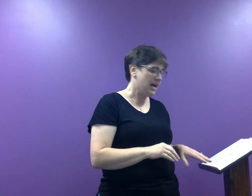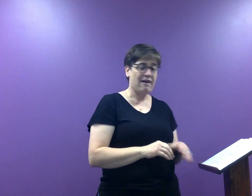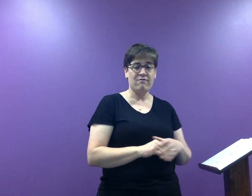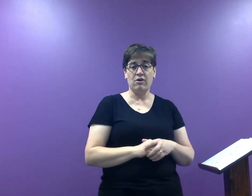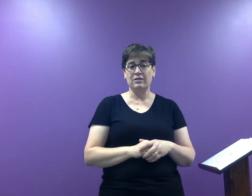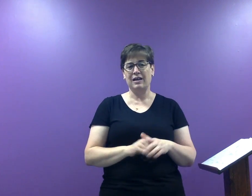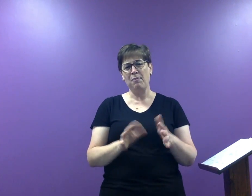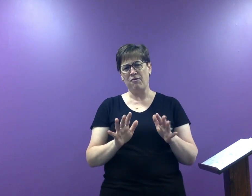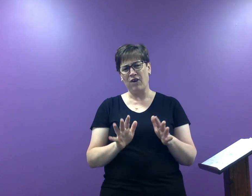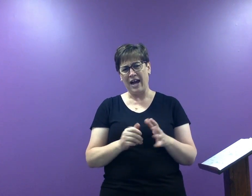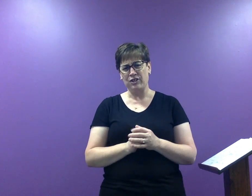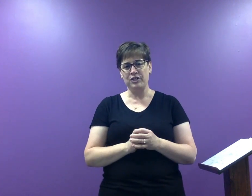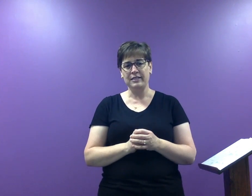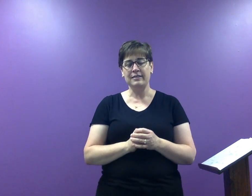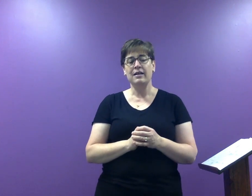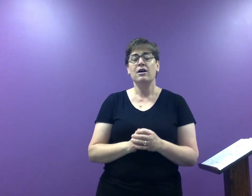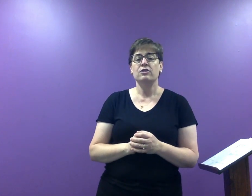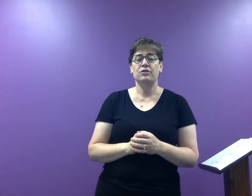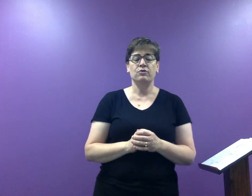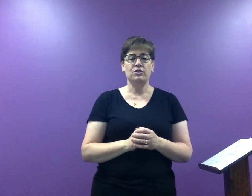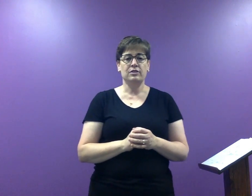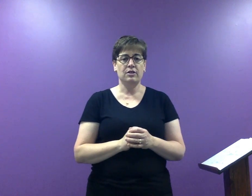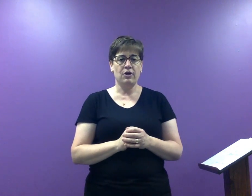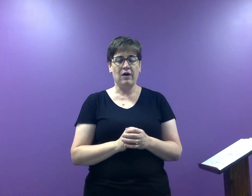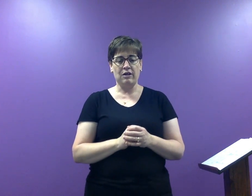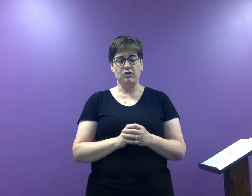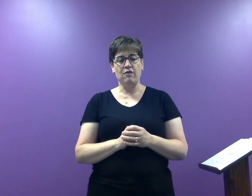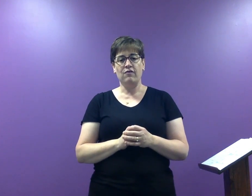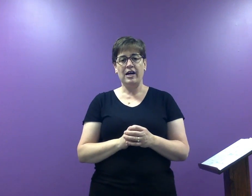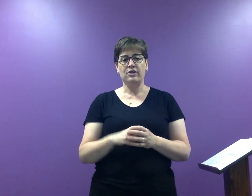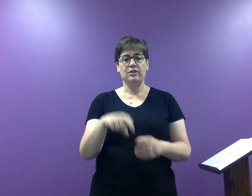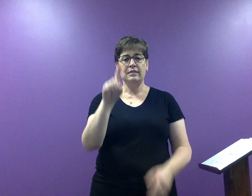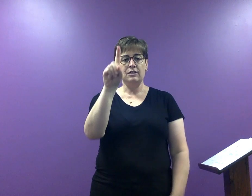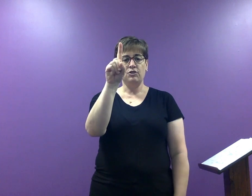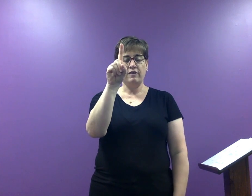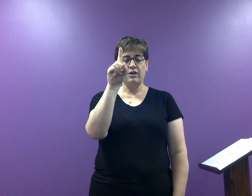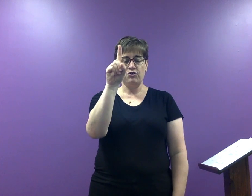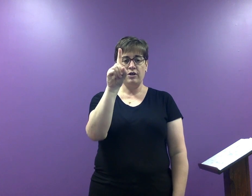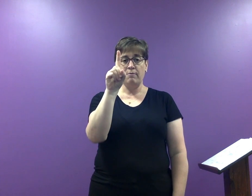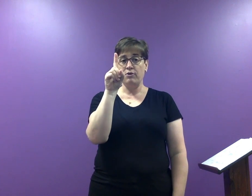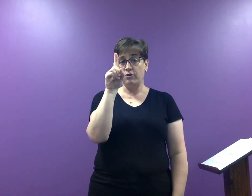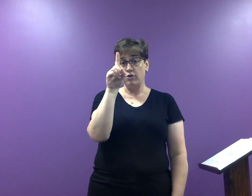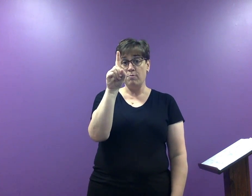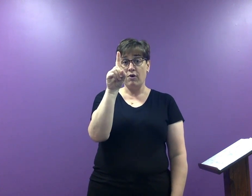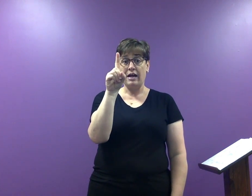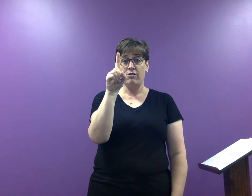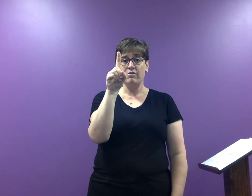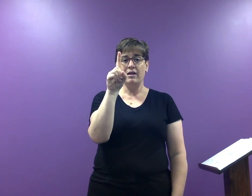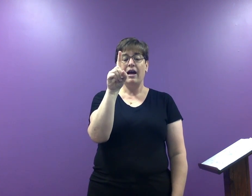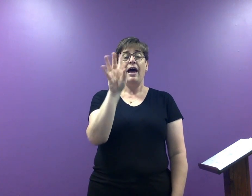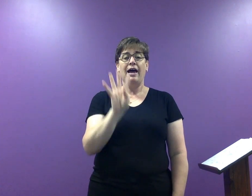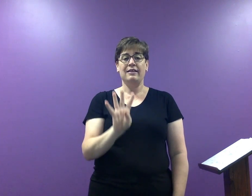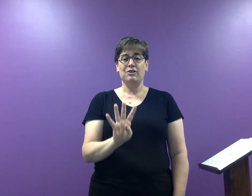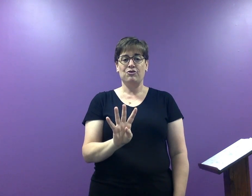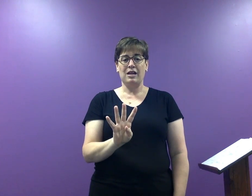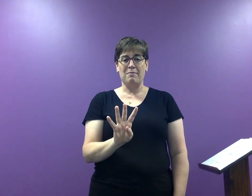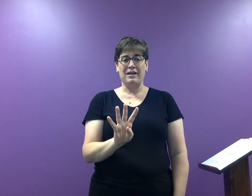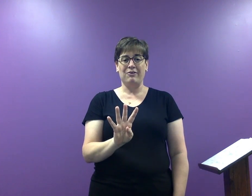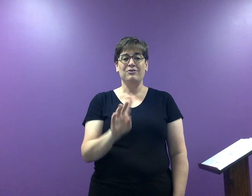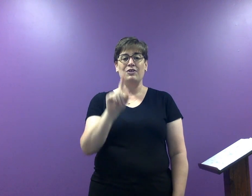have are a couple fractions. So just to know how to do fractions is you've got your number, your numerator, and then your denominator. So you've